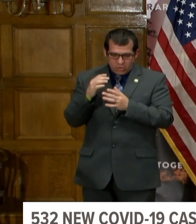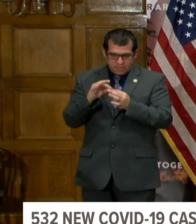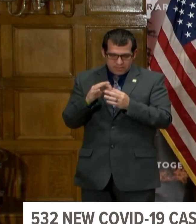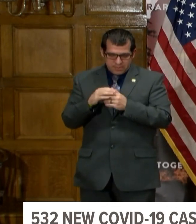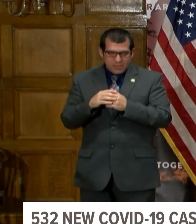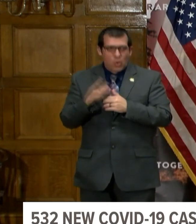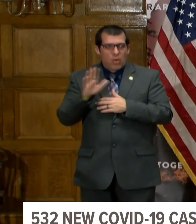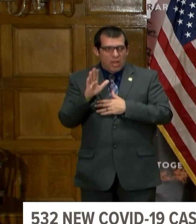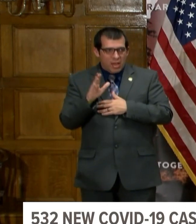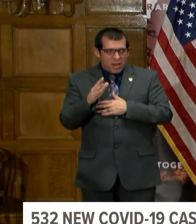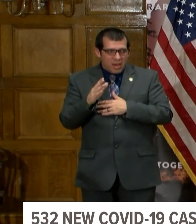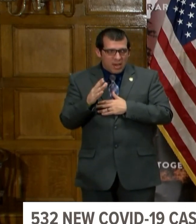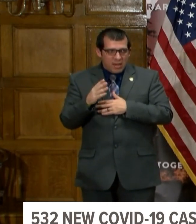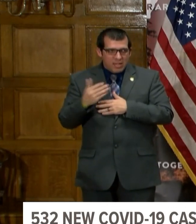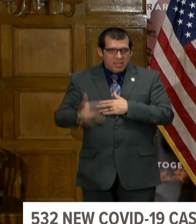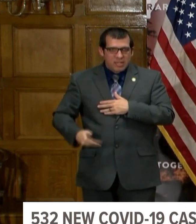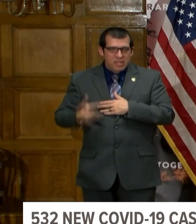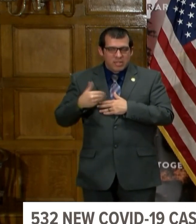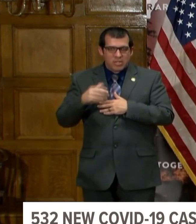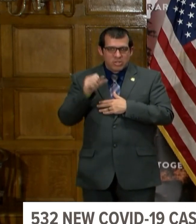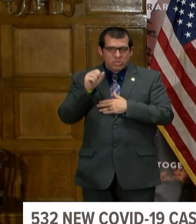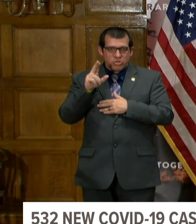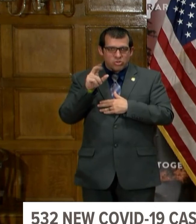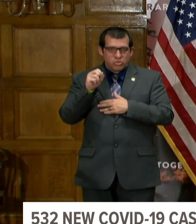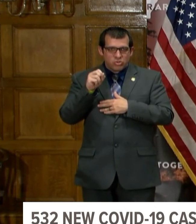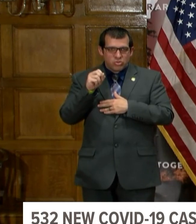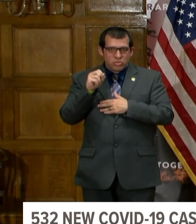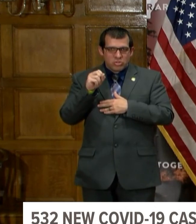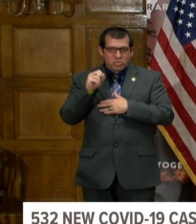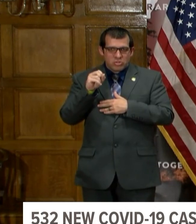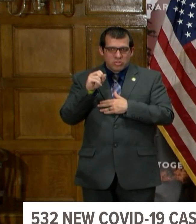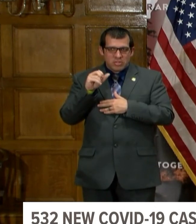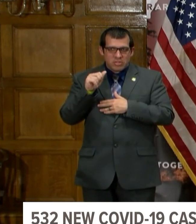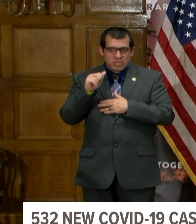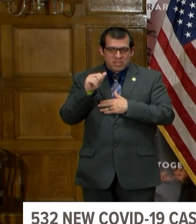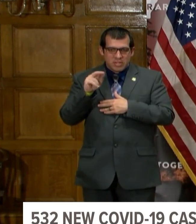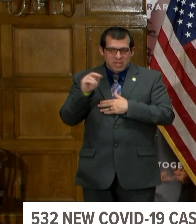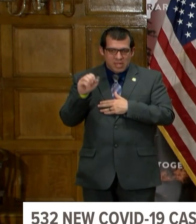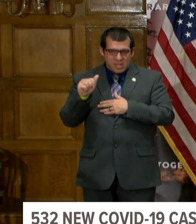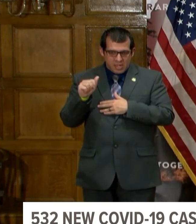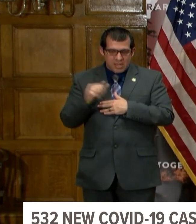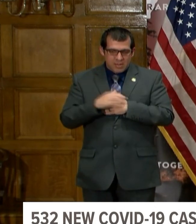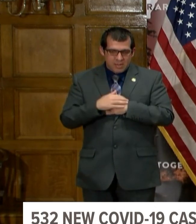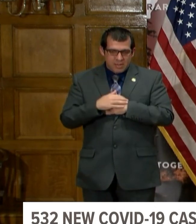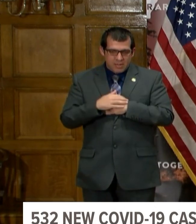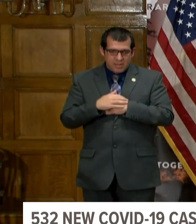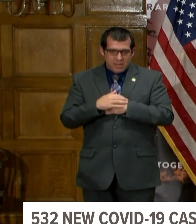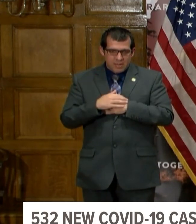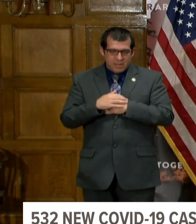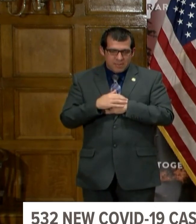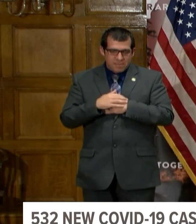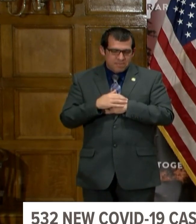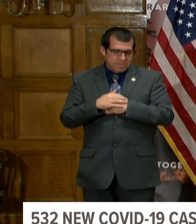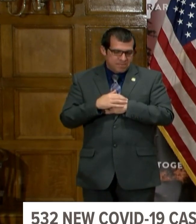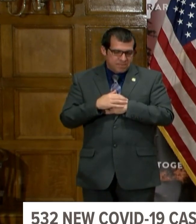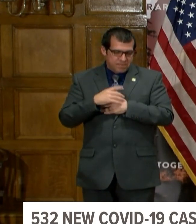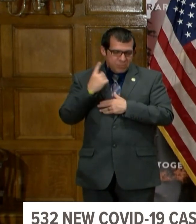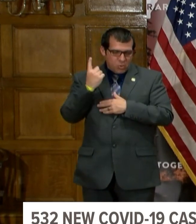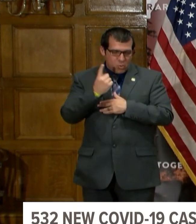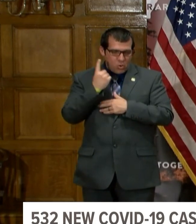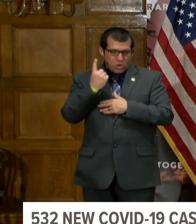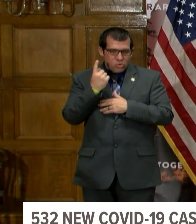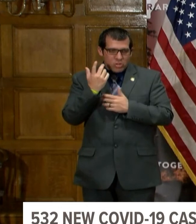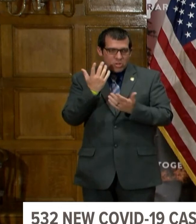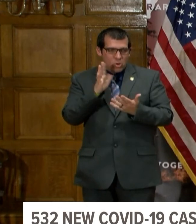Oh, hi, Governor. This is Susanna with Oak. Just wondering why, what the thinking